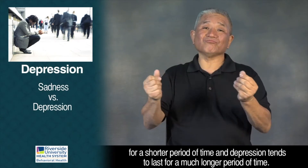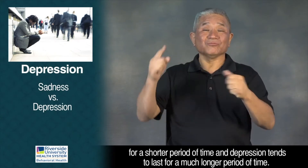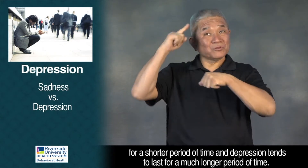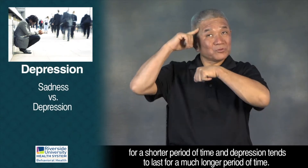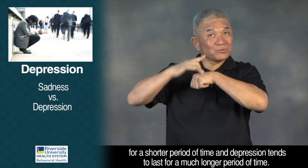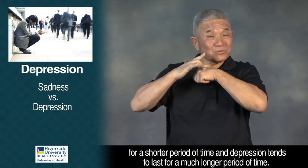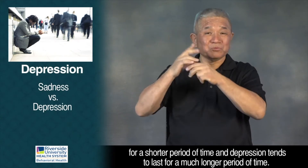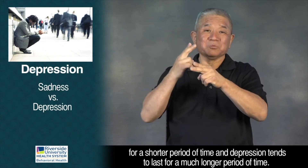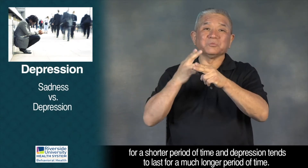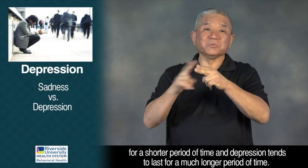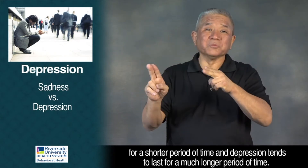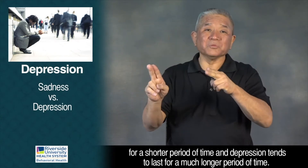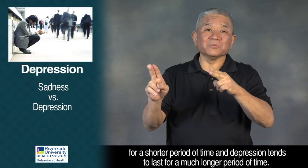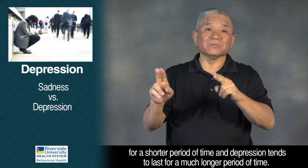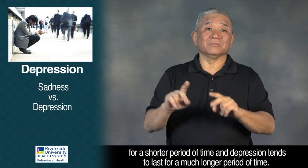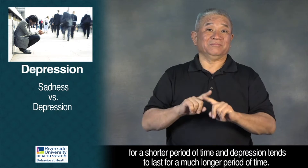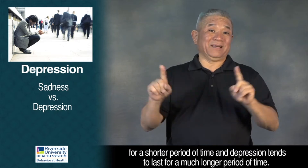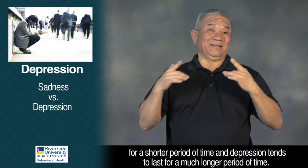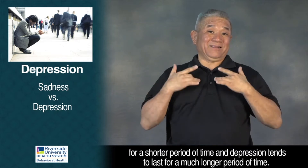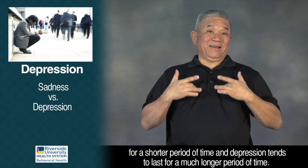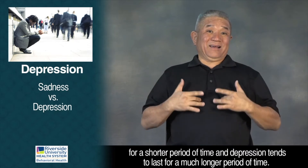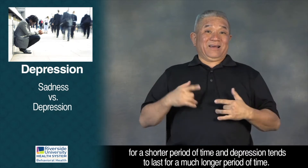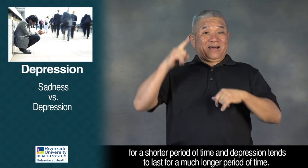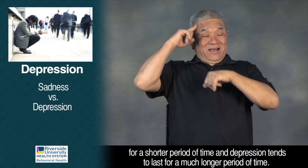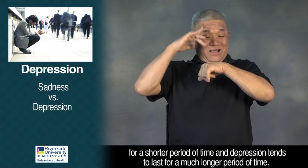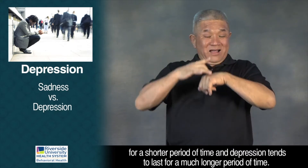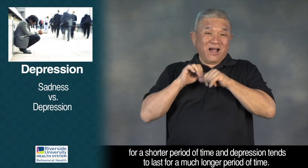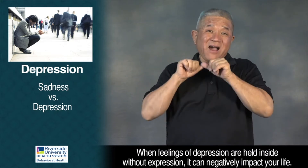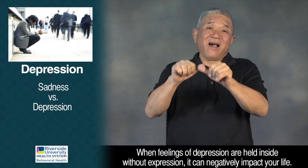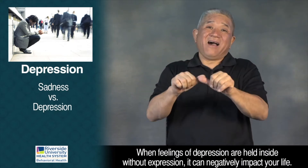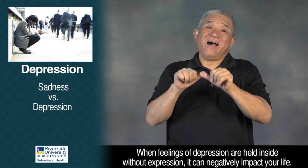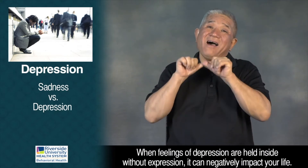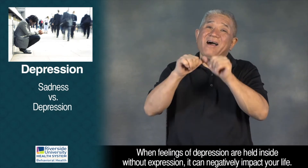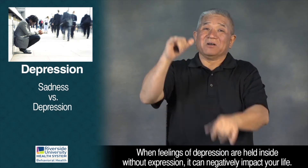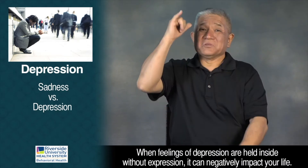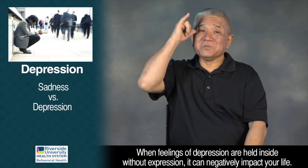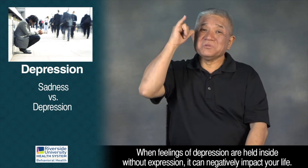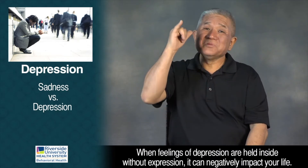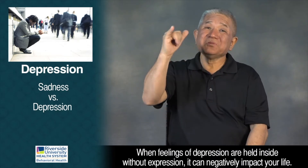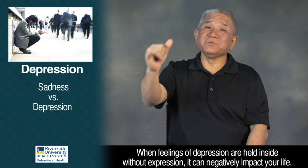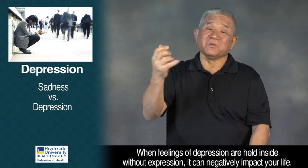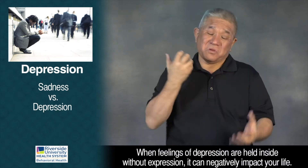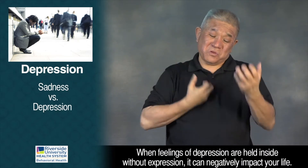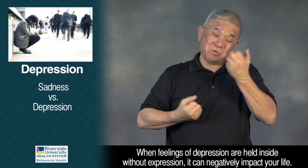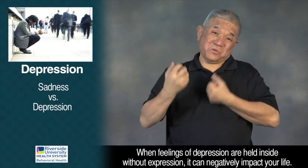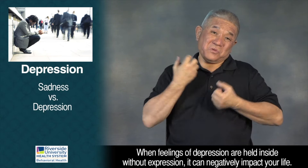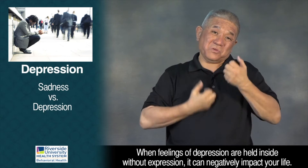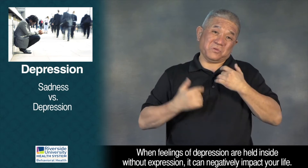shorter period of time and depression tends to last for a much longer period of time. When feelings of depression are held inside without expression, it